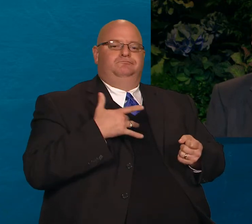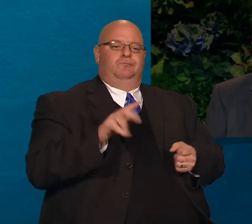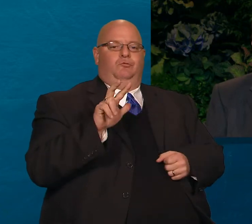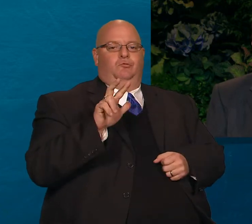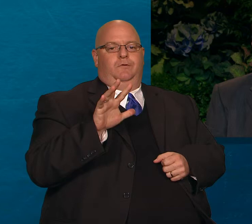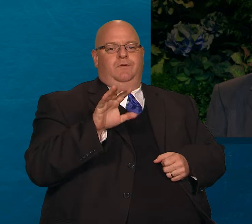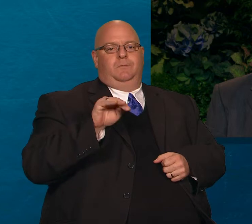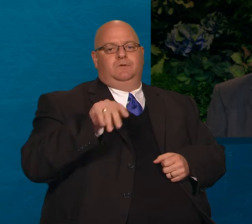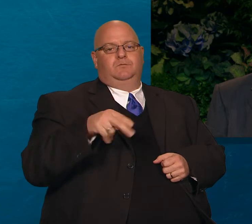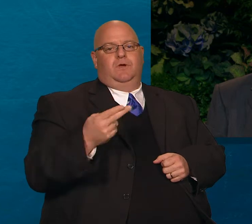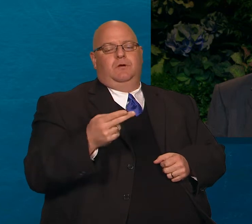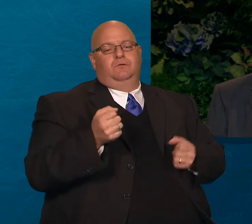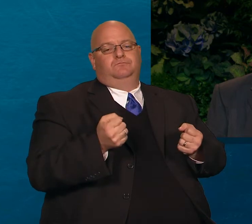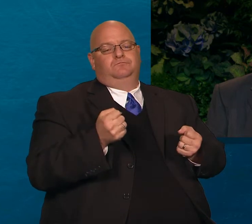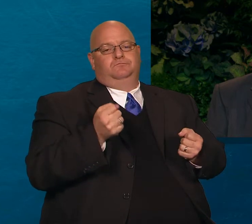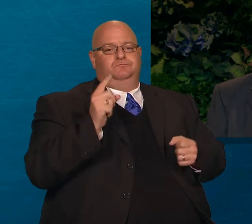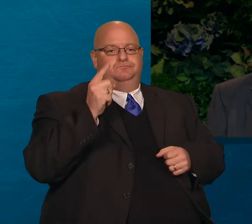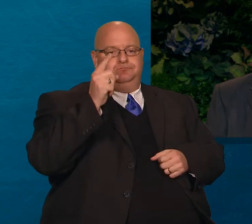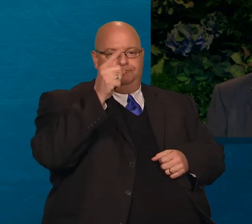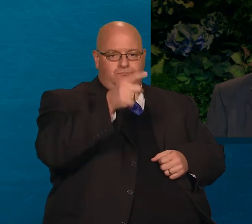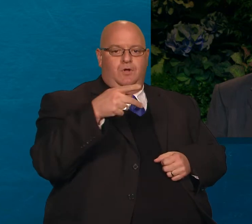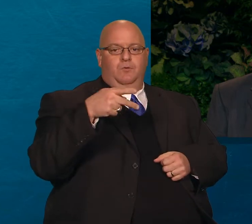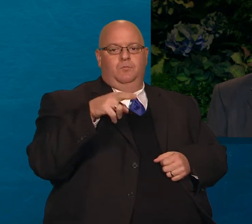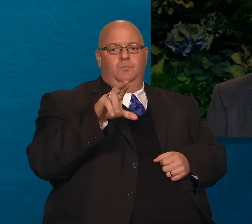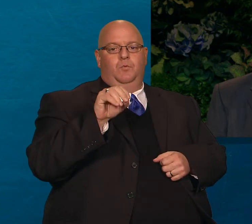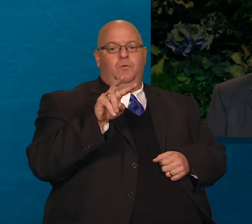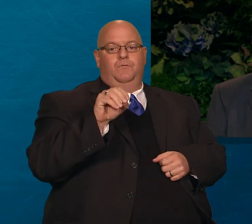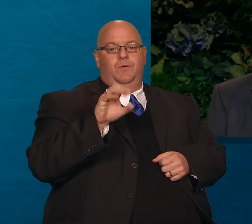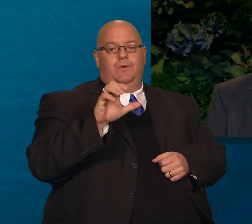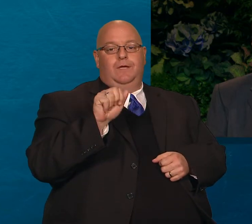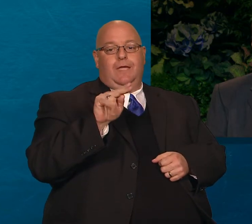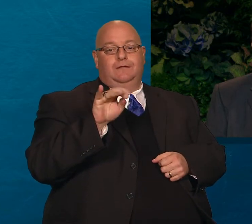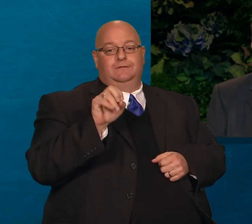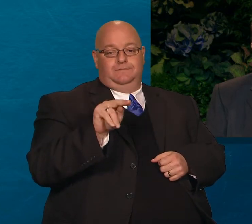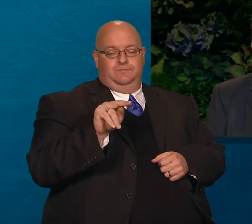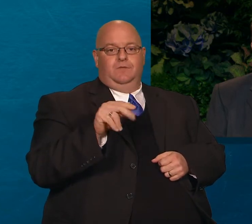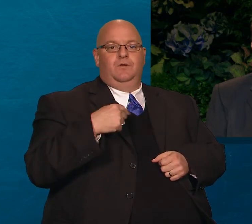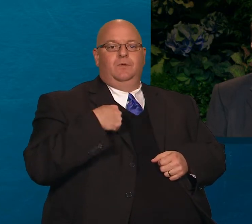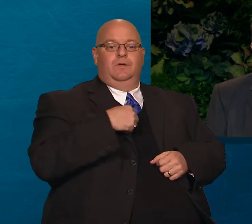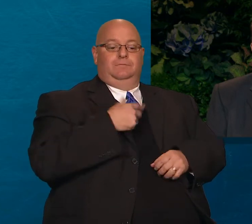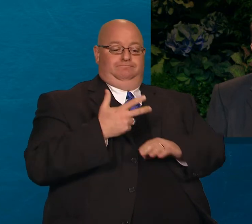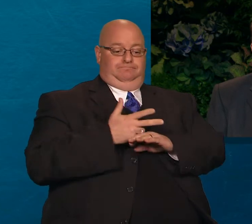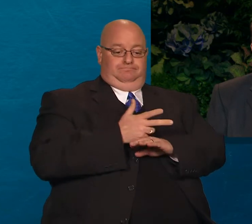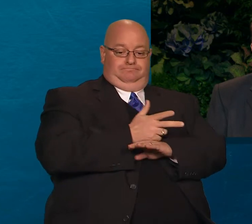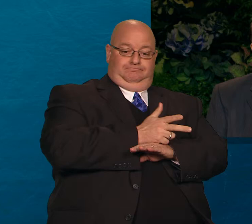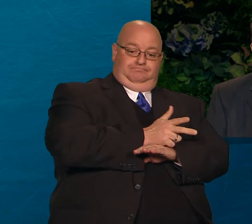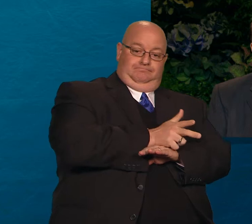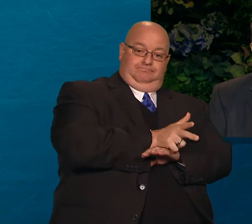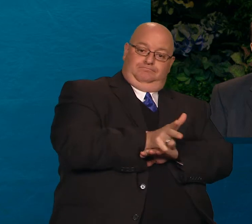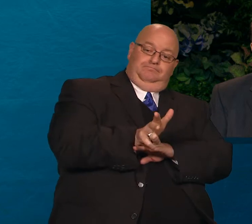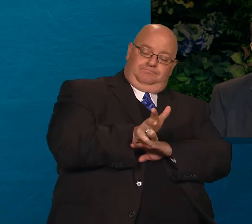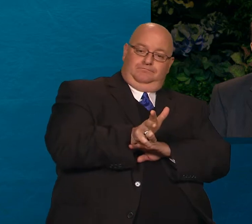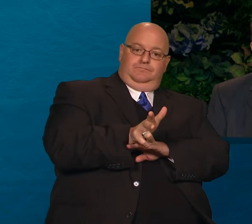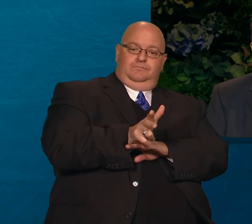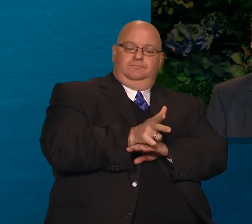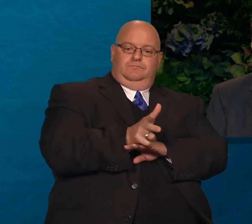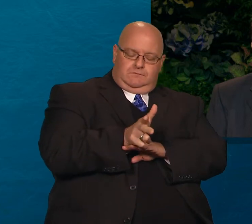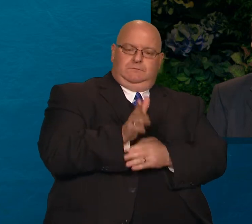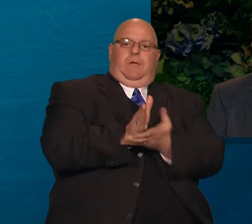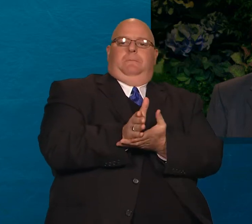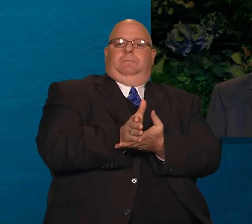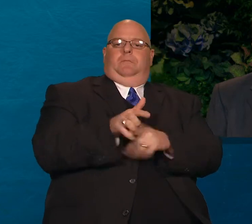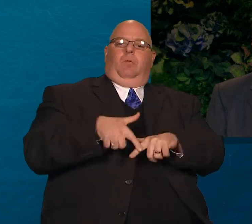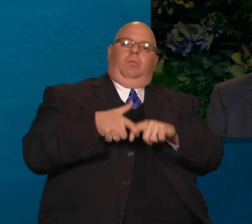miles an hour all the way up to Provo Canyon, or until we would come around a bend in the road and our journey would be